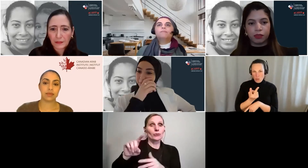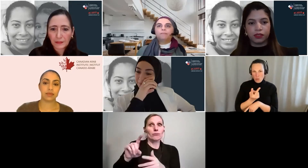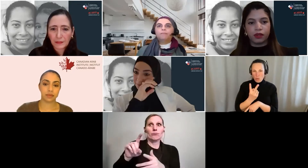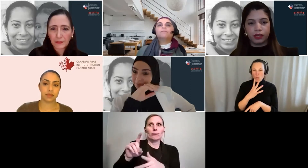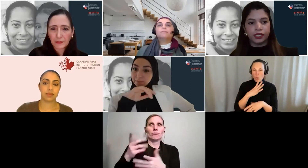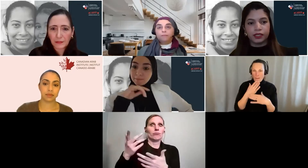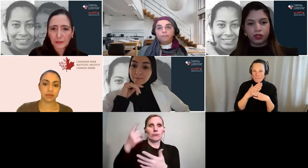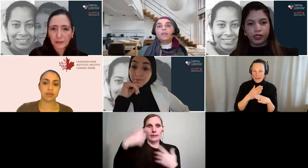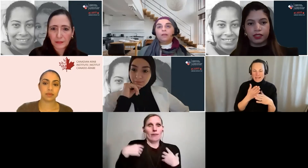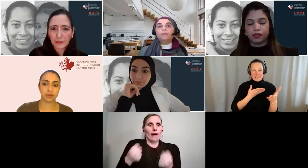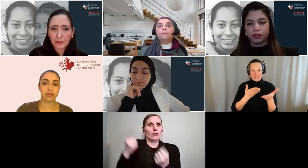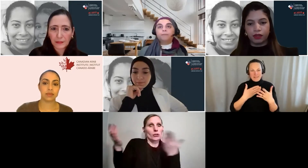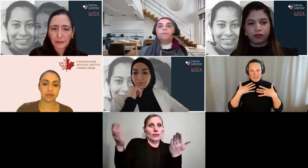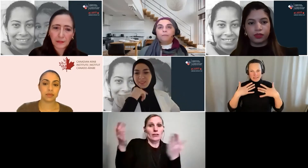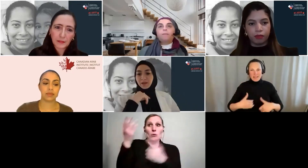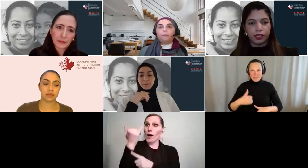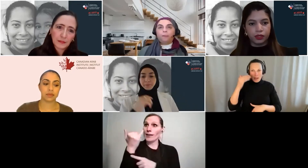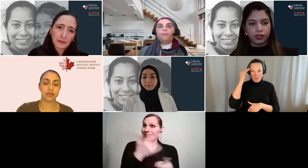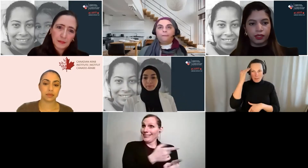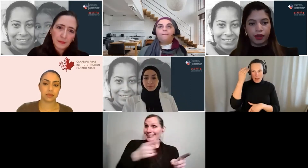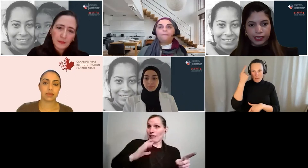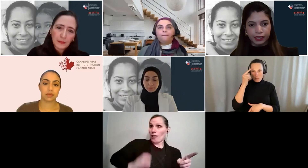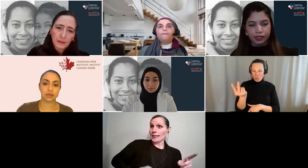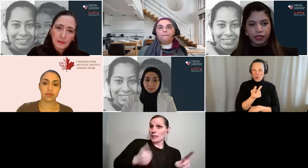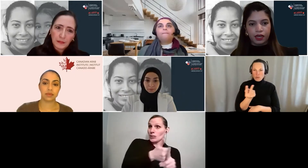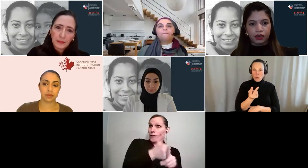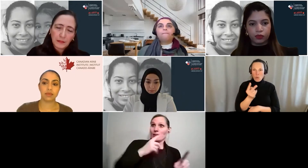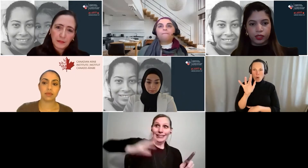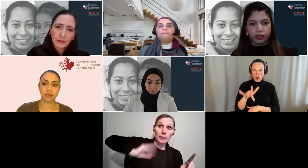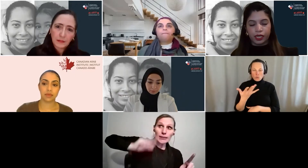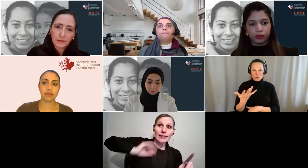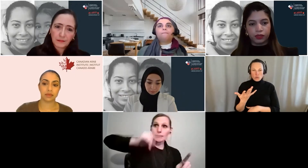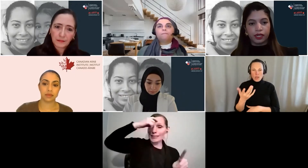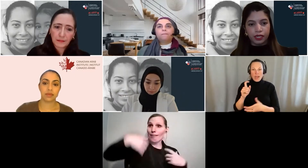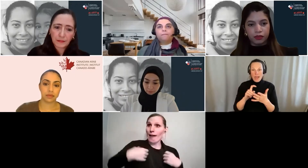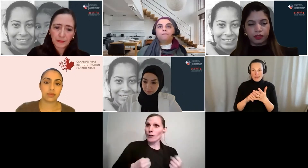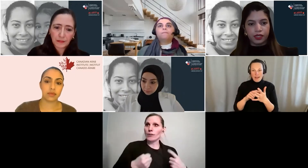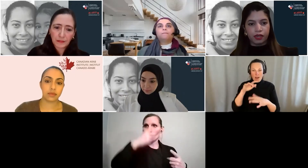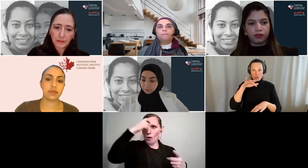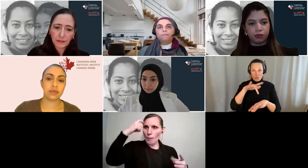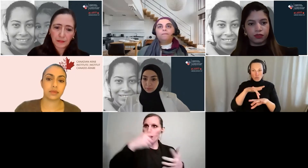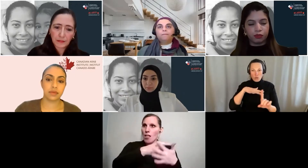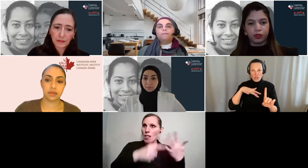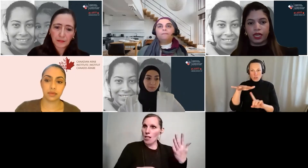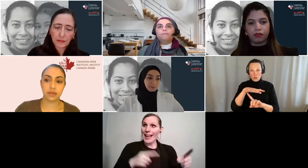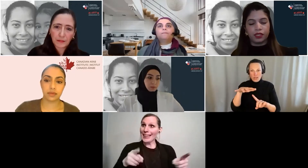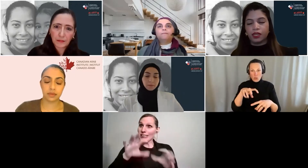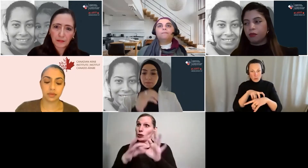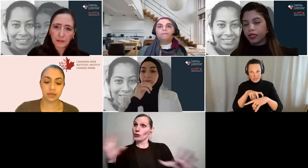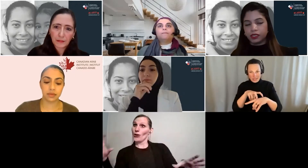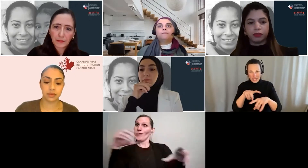calls. People call in distress. There's a lot of trauma-inducing content, which I know that our counselors have debrief support,